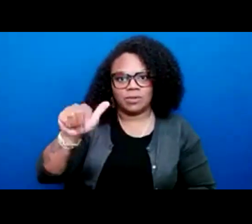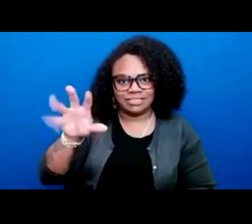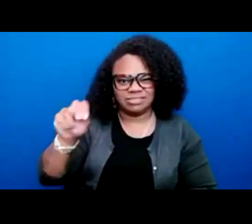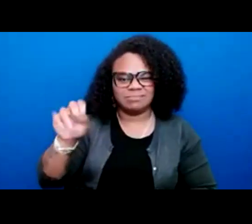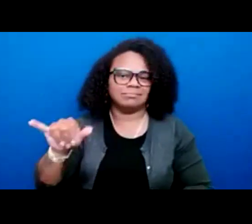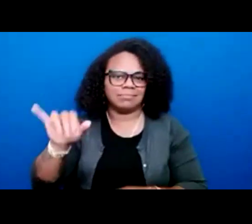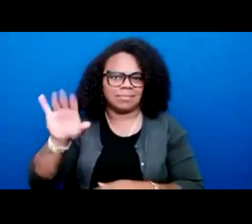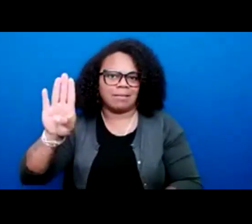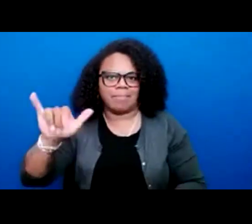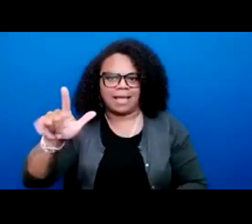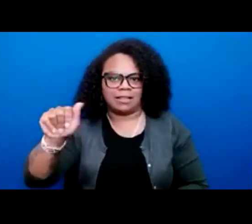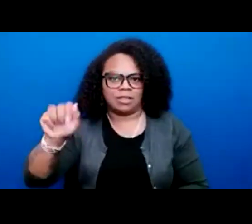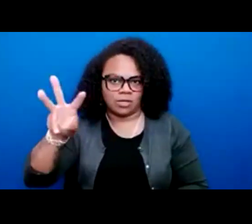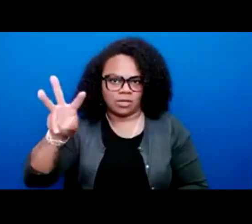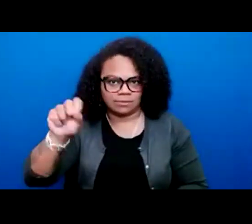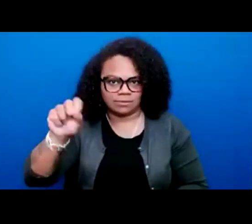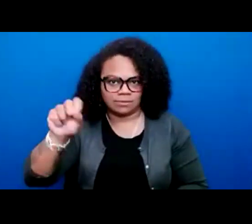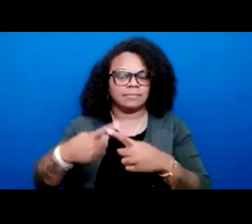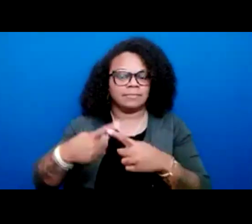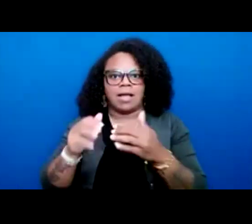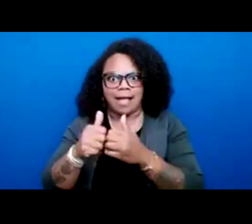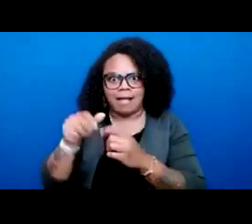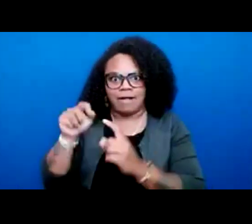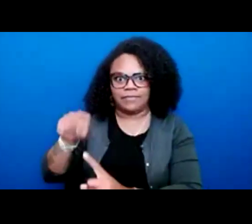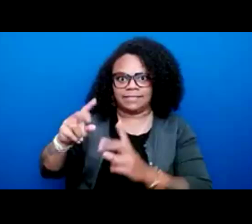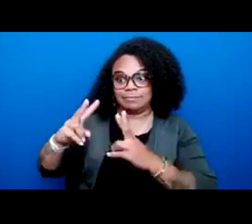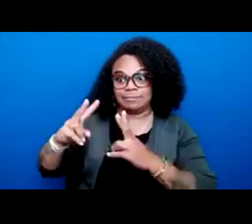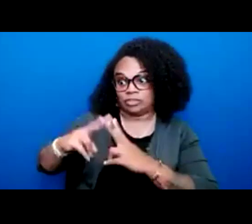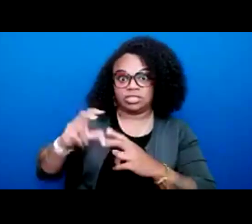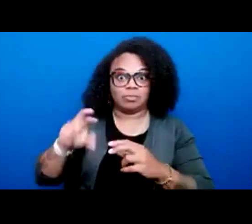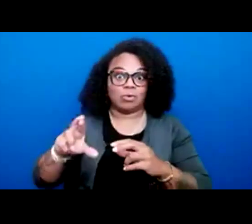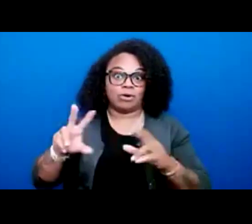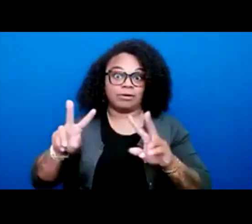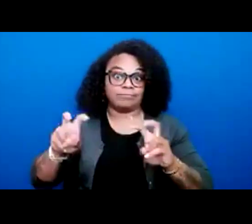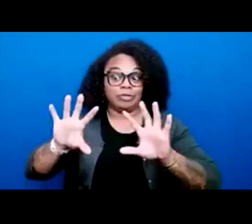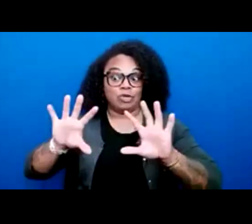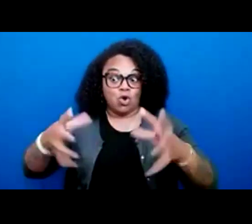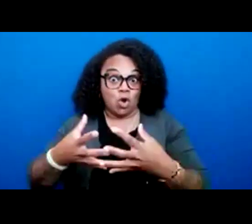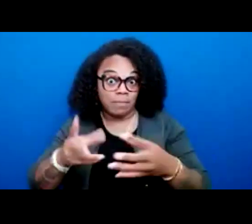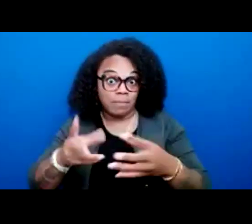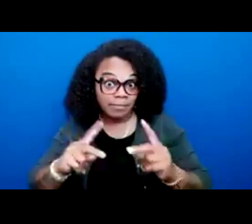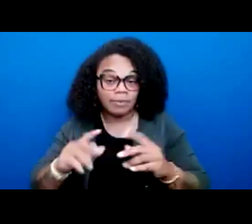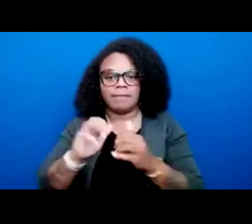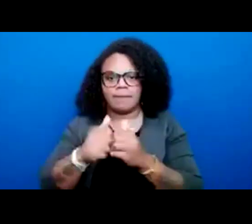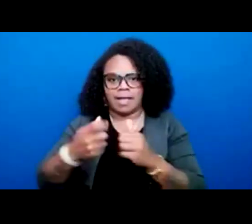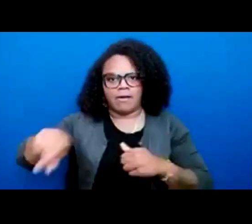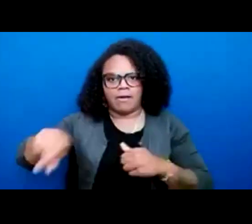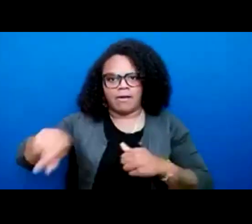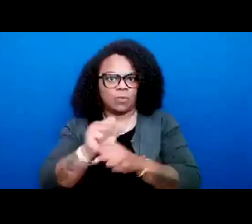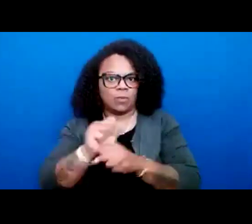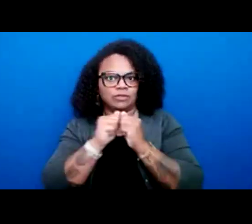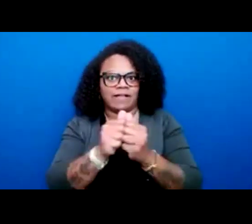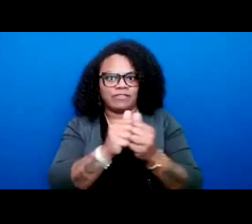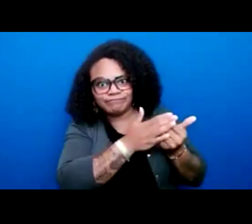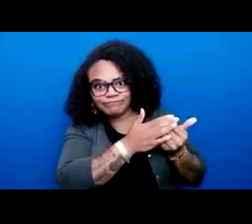of how this partnership, how this group of people is going to coexist and work together into the future. And then,